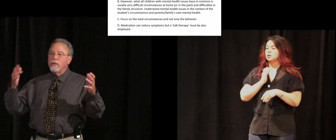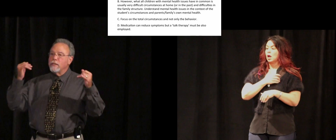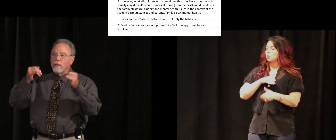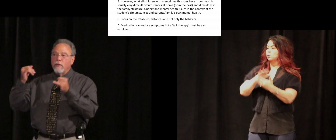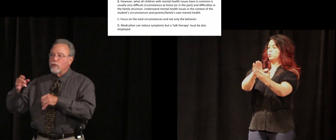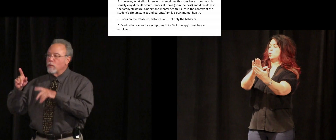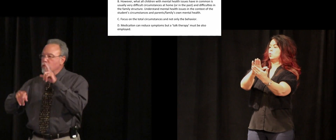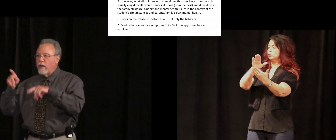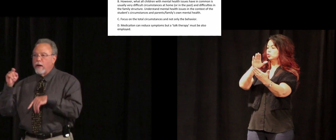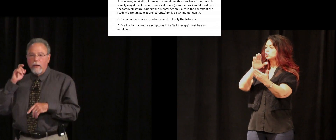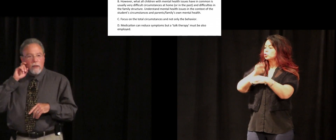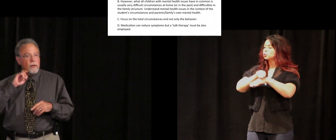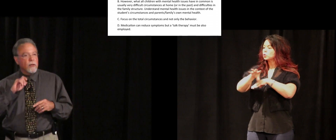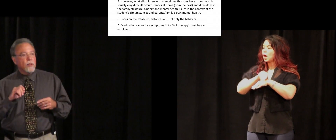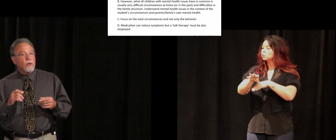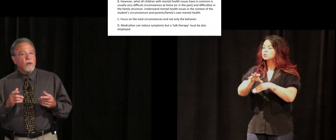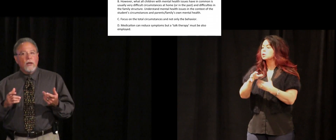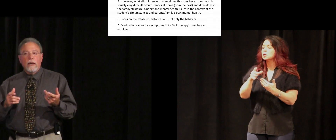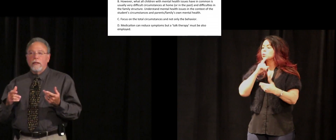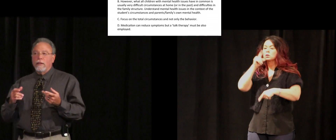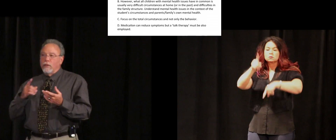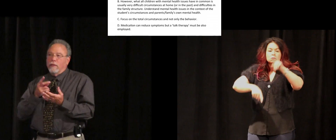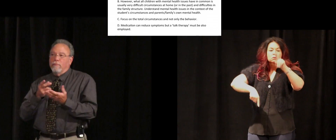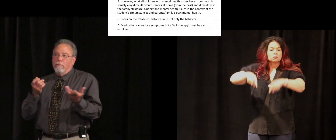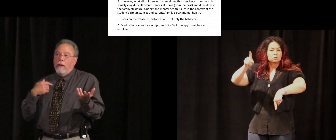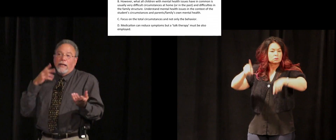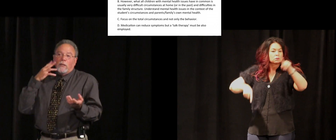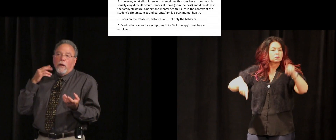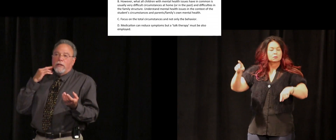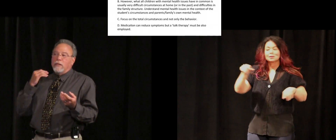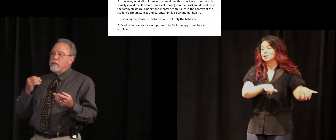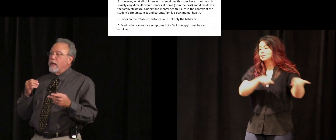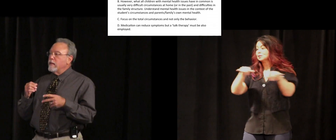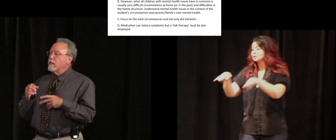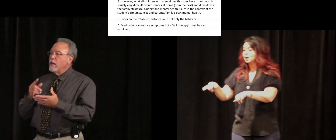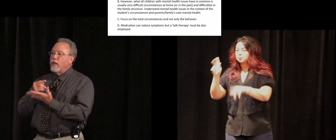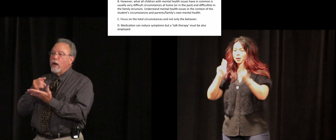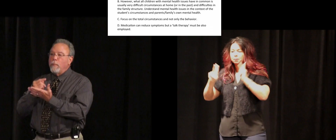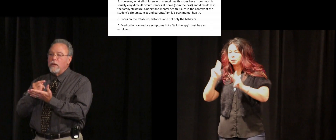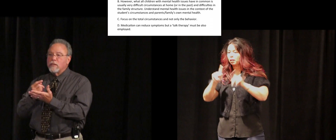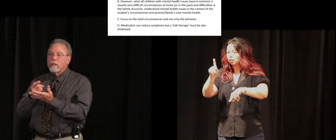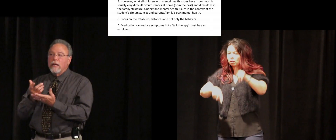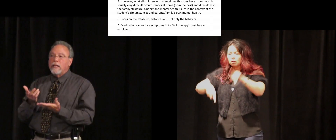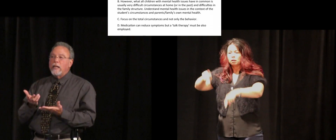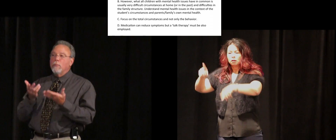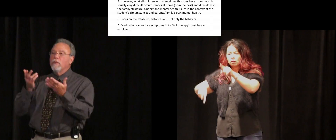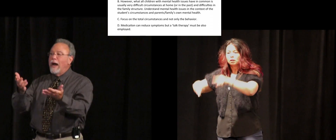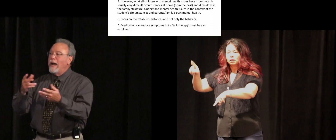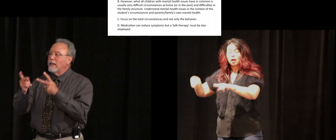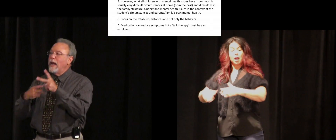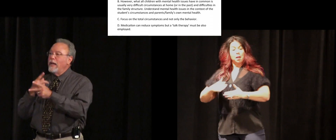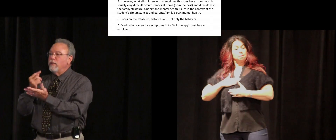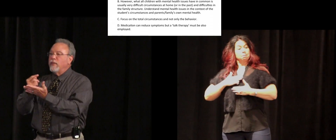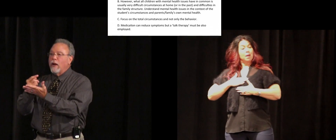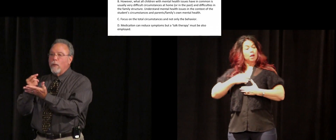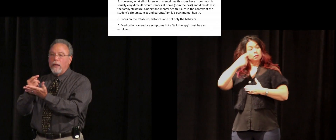them, if they feel the teacher doesn't really cherish them. They'll destroy their evaluation.